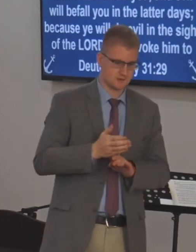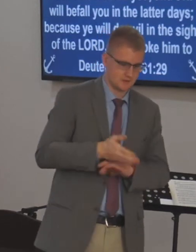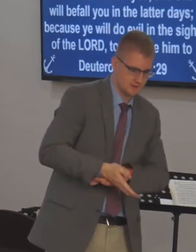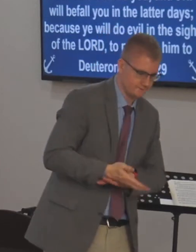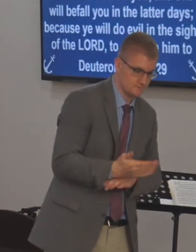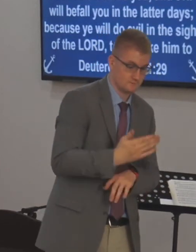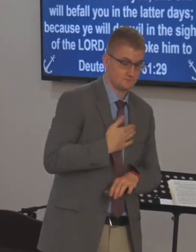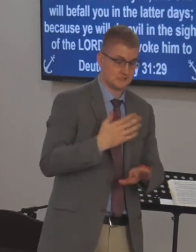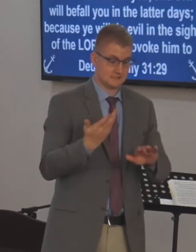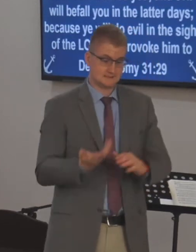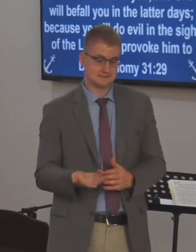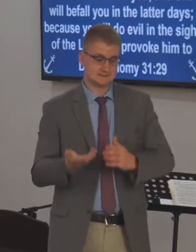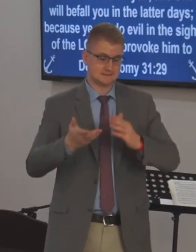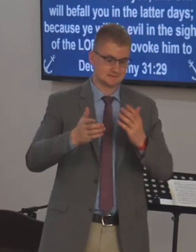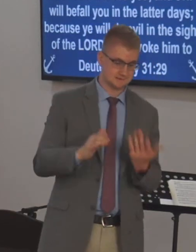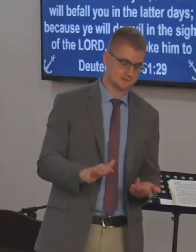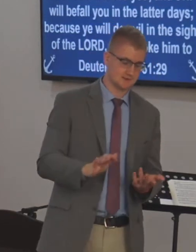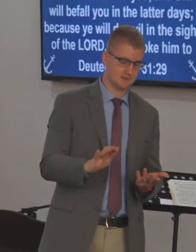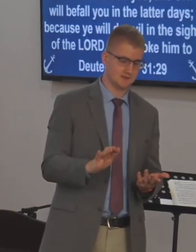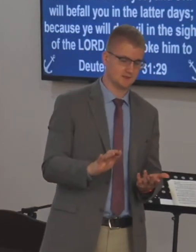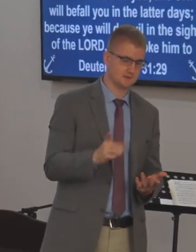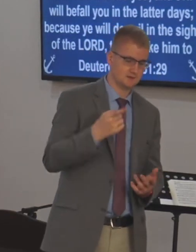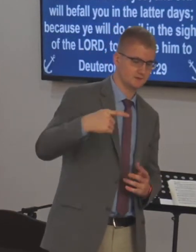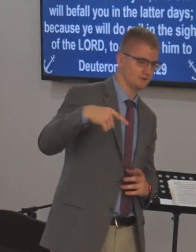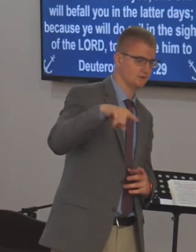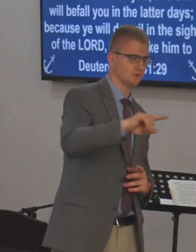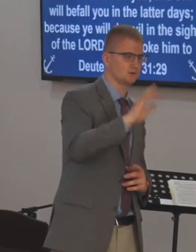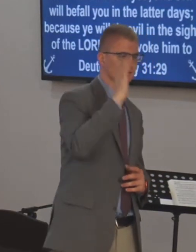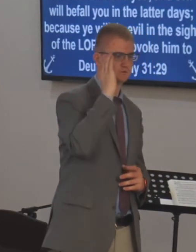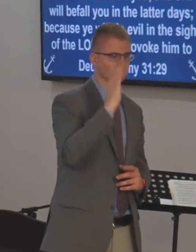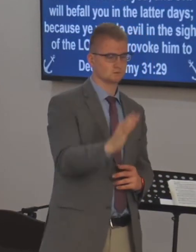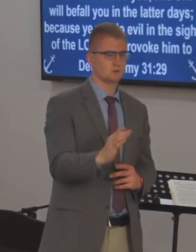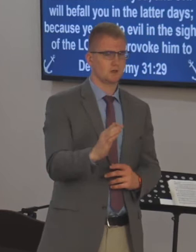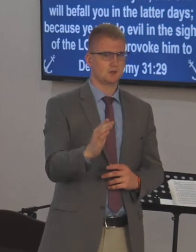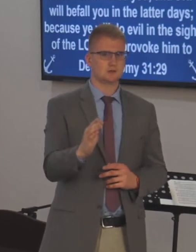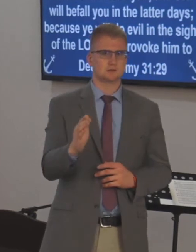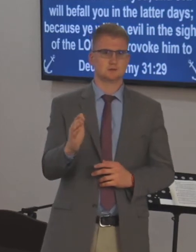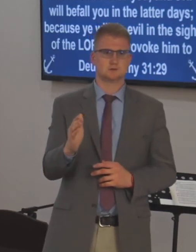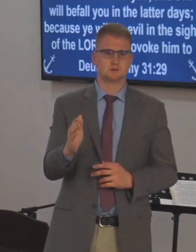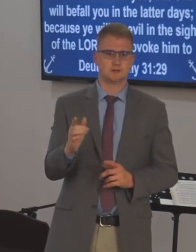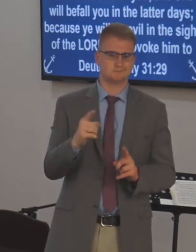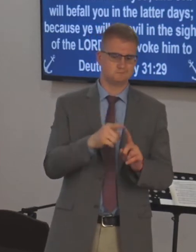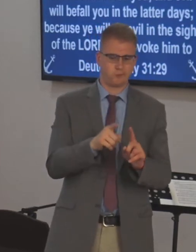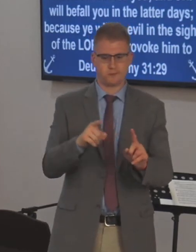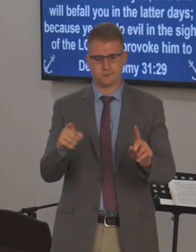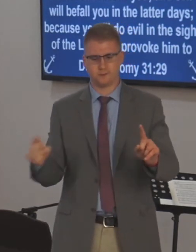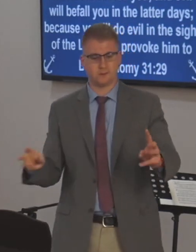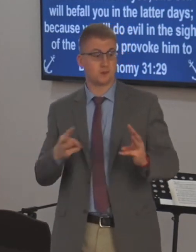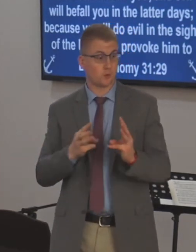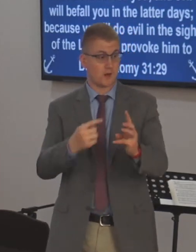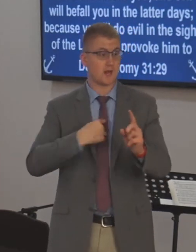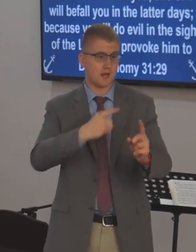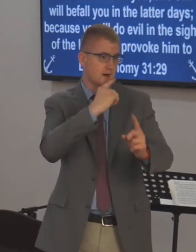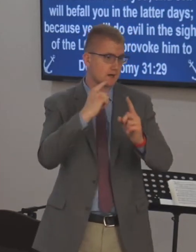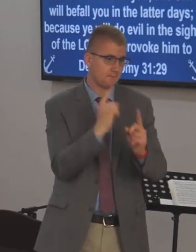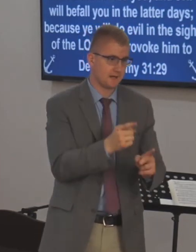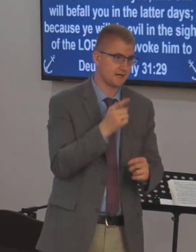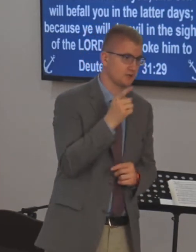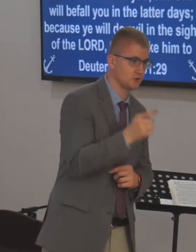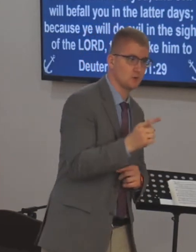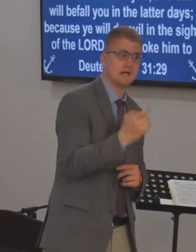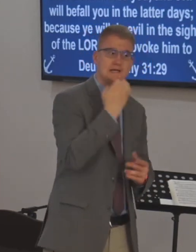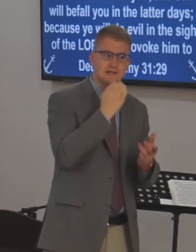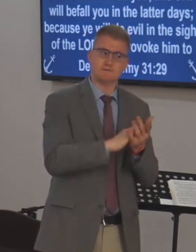after my death, you will utterly corrupt yourselves and turn aside from the way I have commanded you, and evil will befall